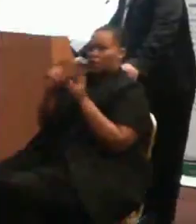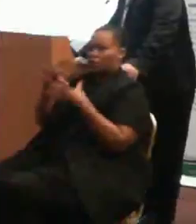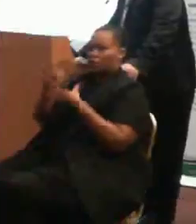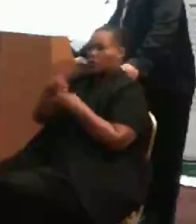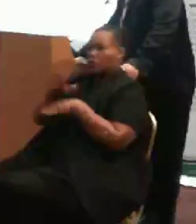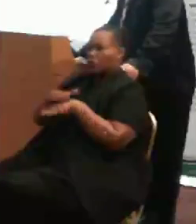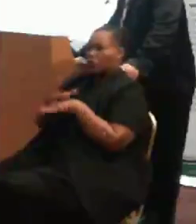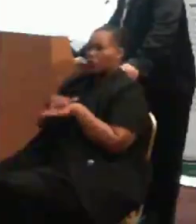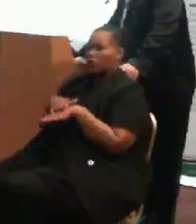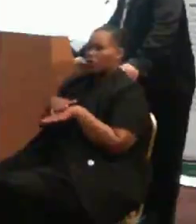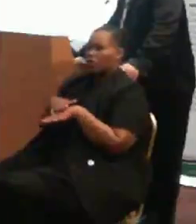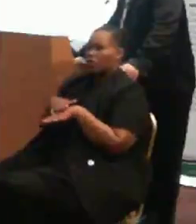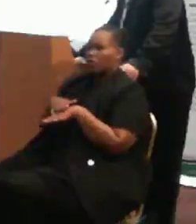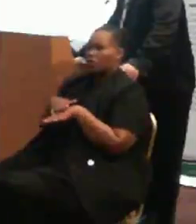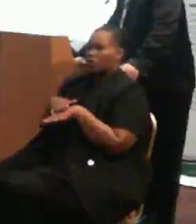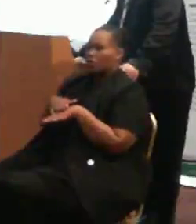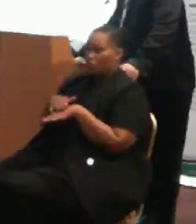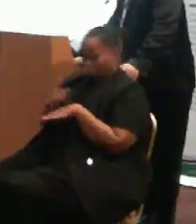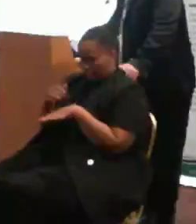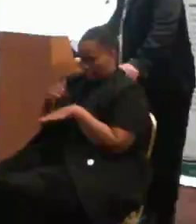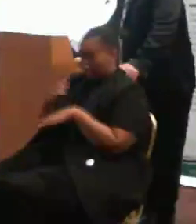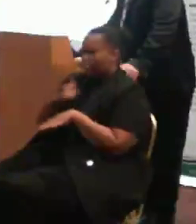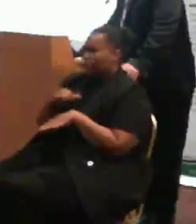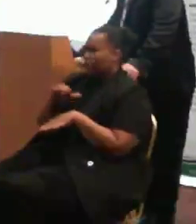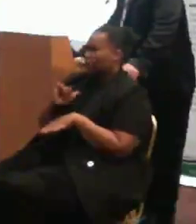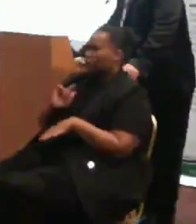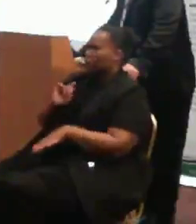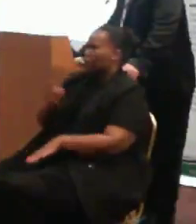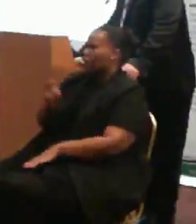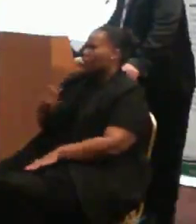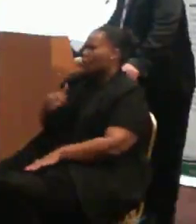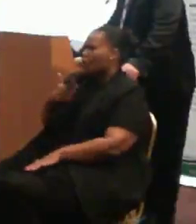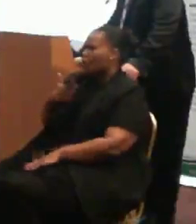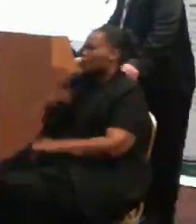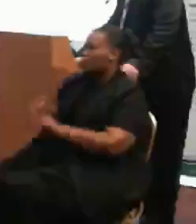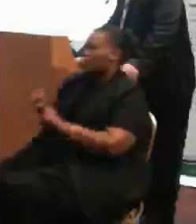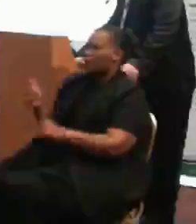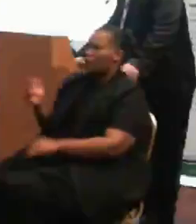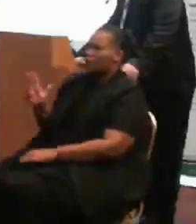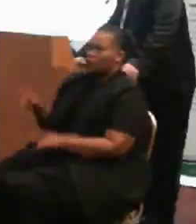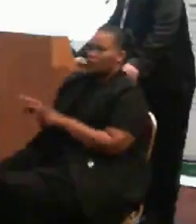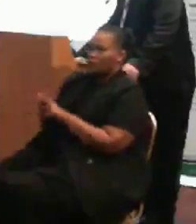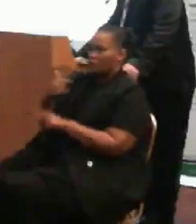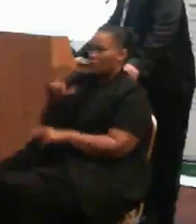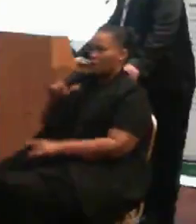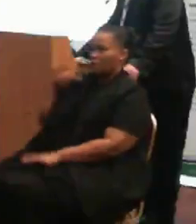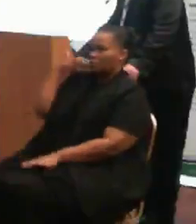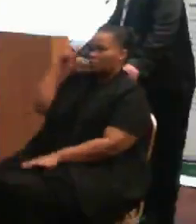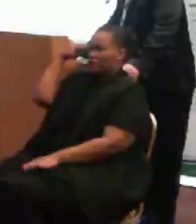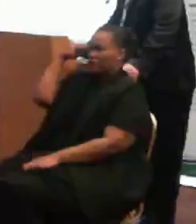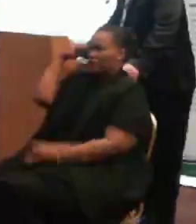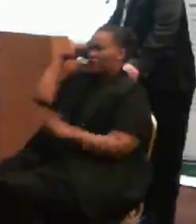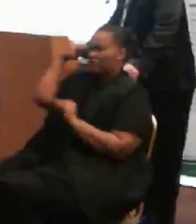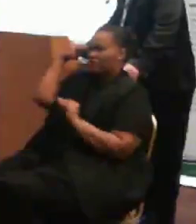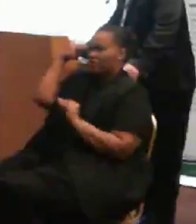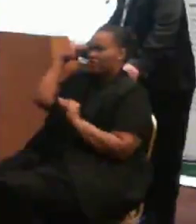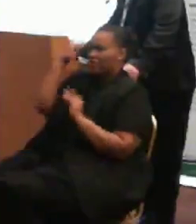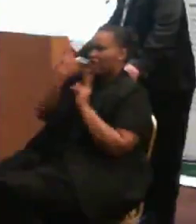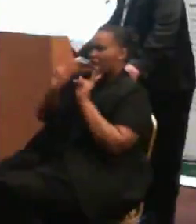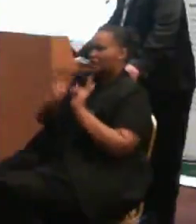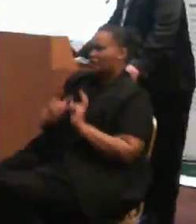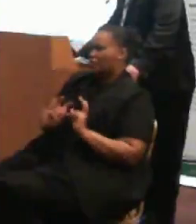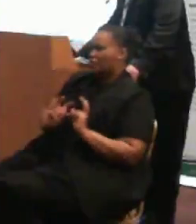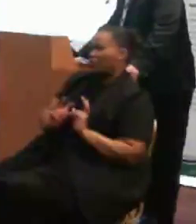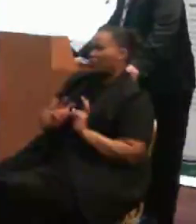Municipalities don't want to be delinquent. A lot of them want to pay their costs. But if they've got a gun to their head, and Eskom doesn't want to talk about